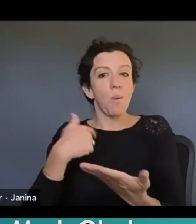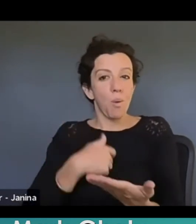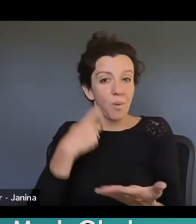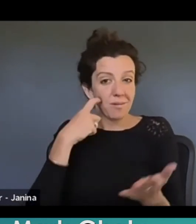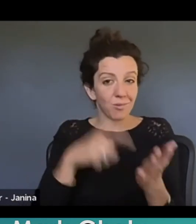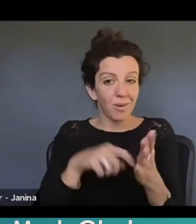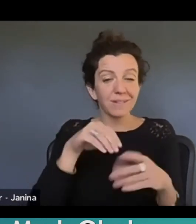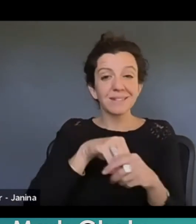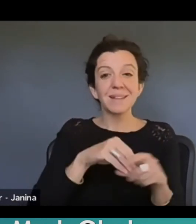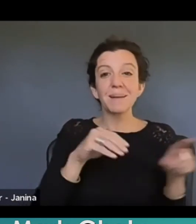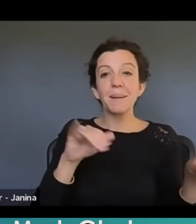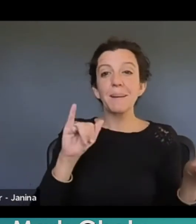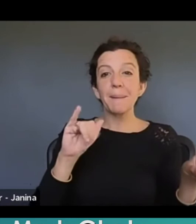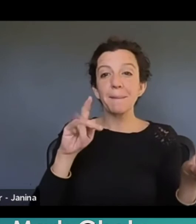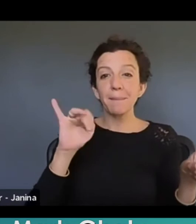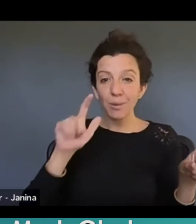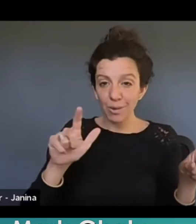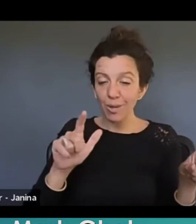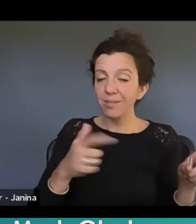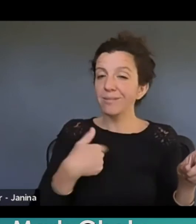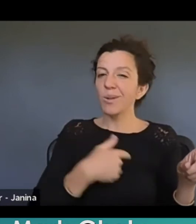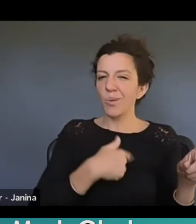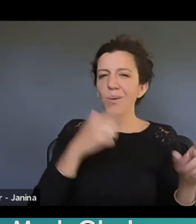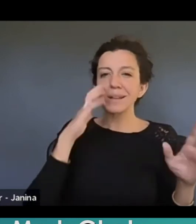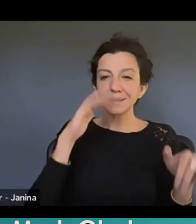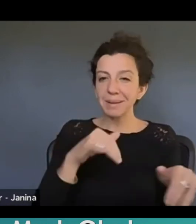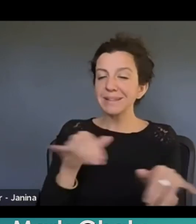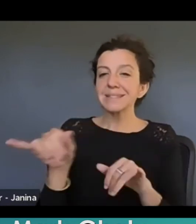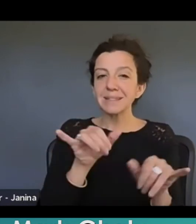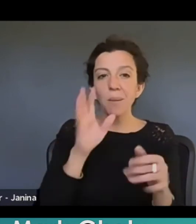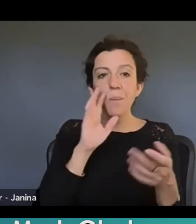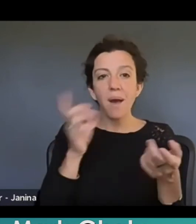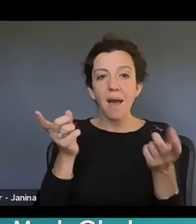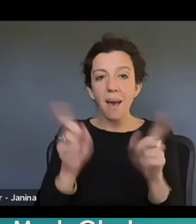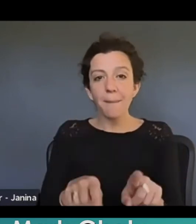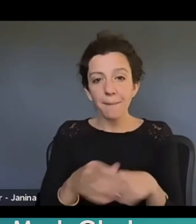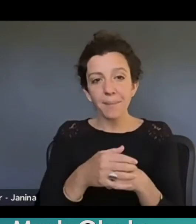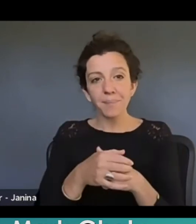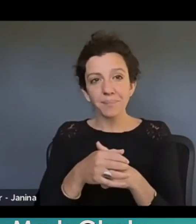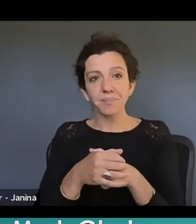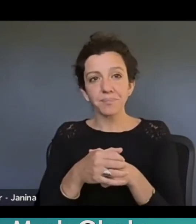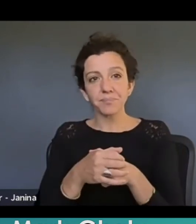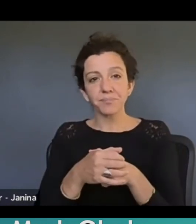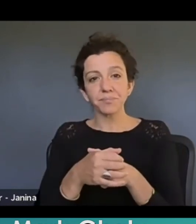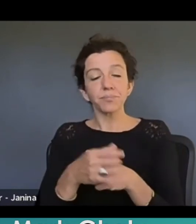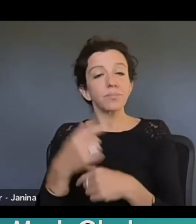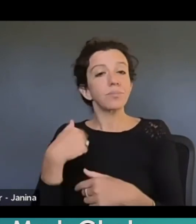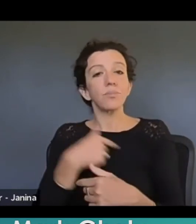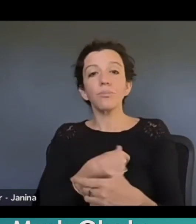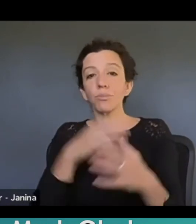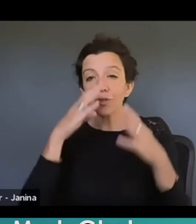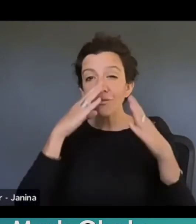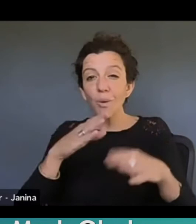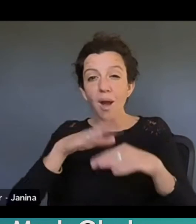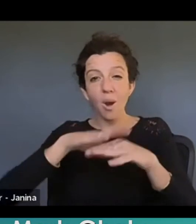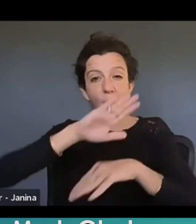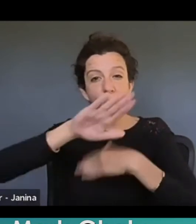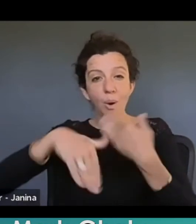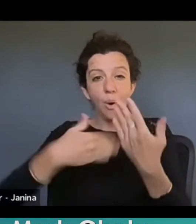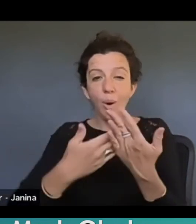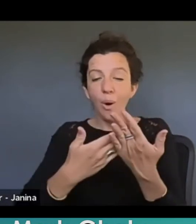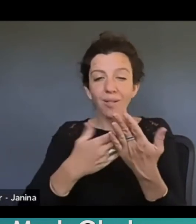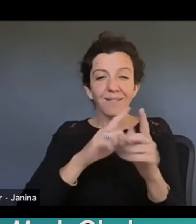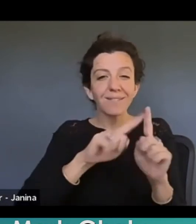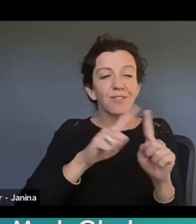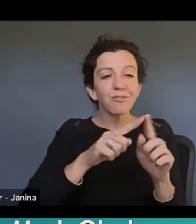in Imperial. We expect to do the same thing in the Central Valley, focused on both all of the aspects of making sure